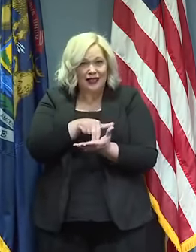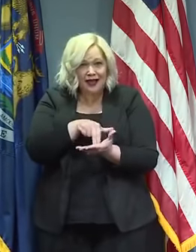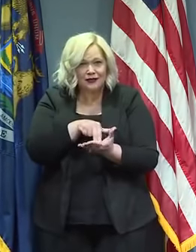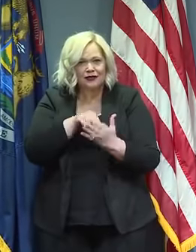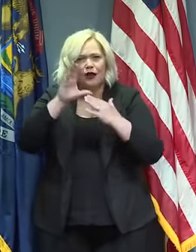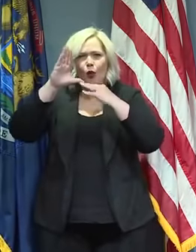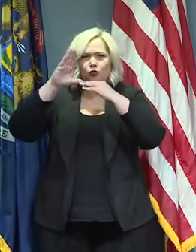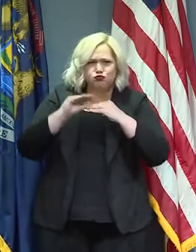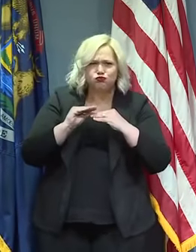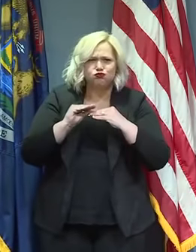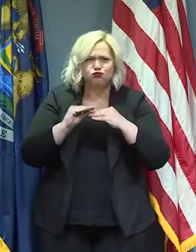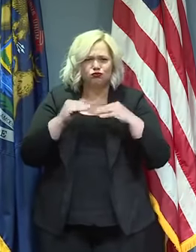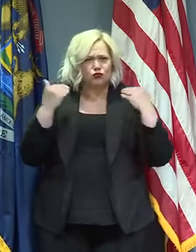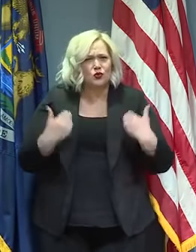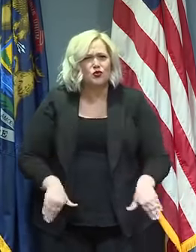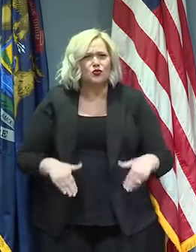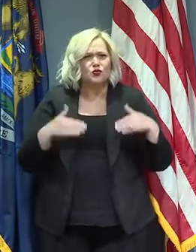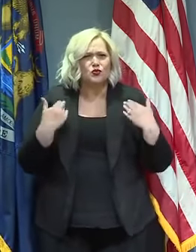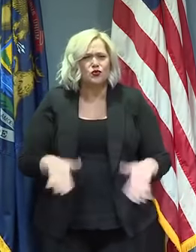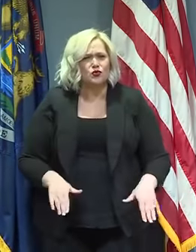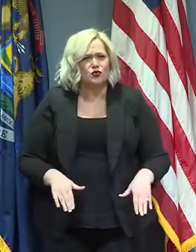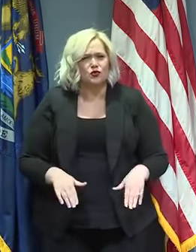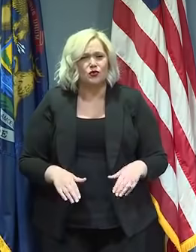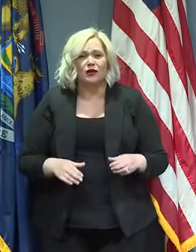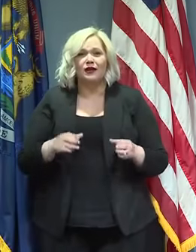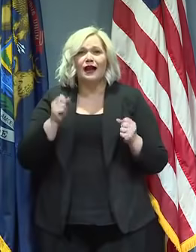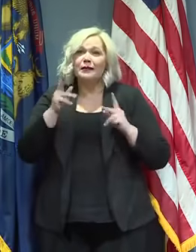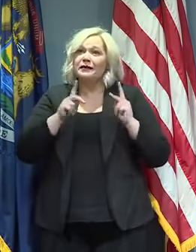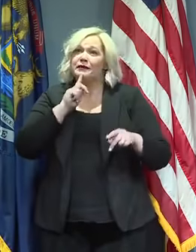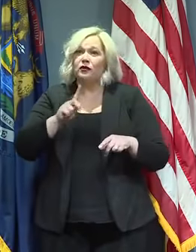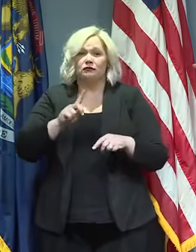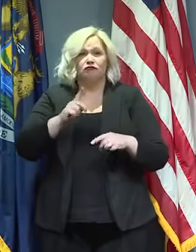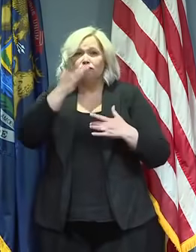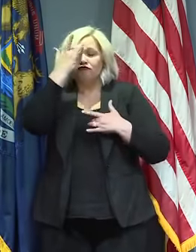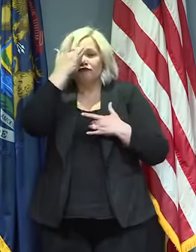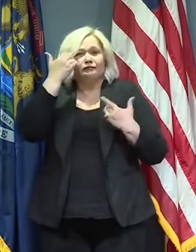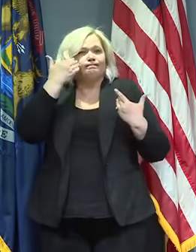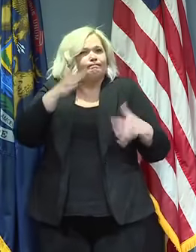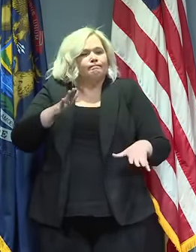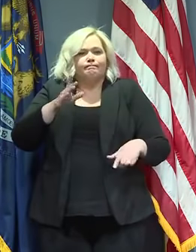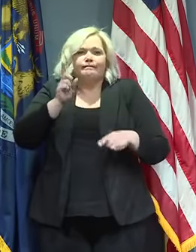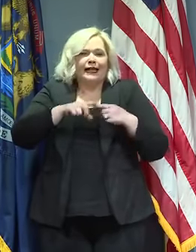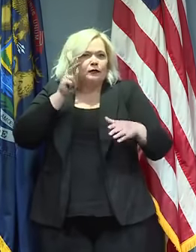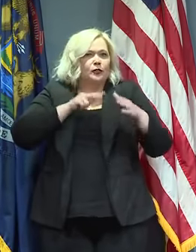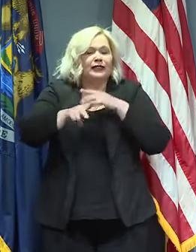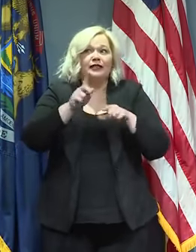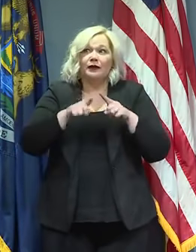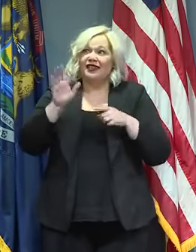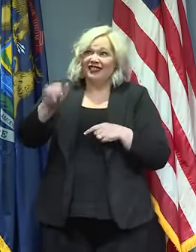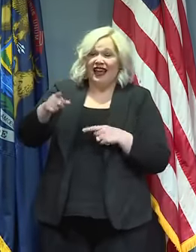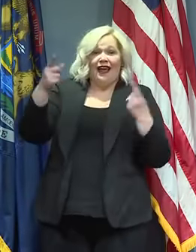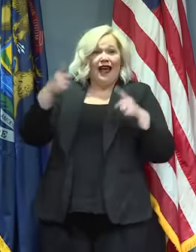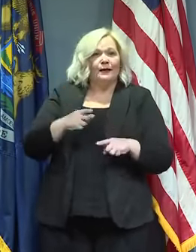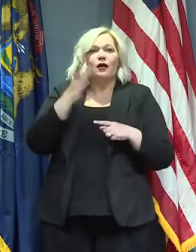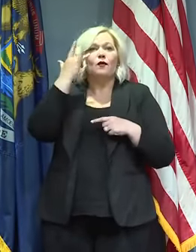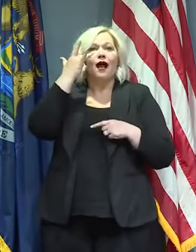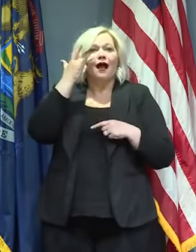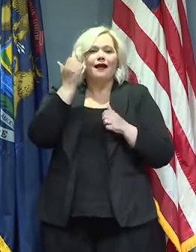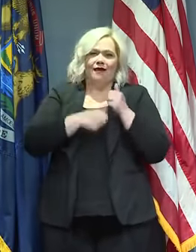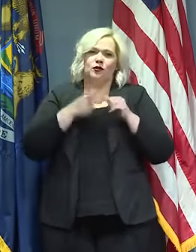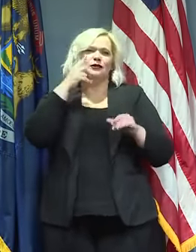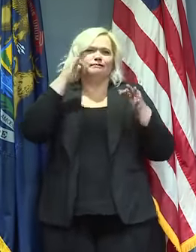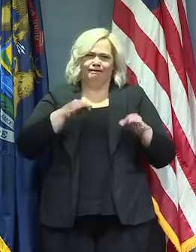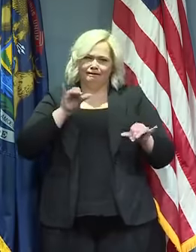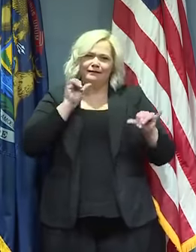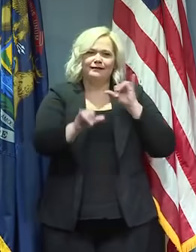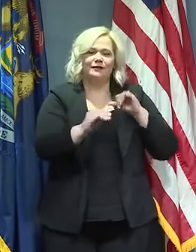incredible achievement. We'll never know precisely how many lives were saved, but that action is because everyone did the right thing, or the